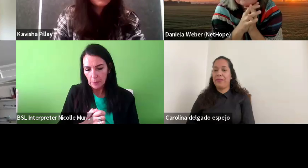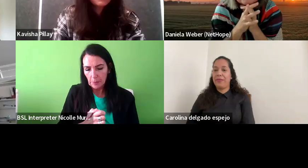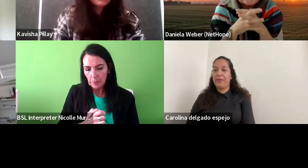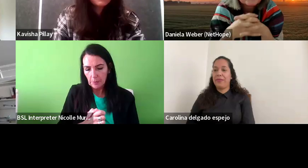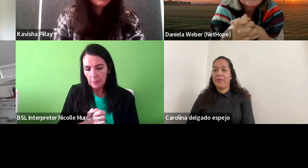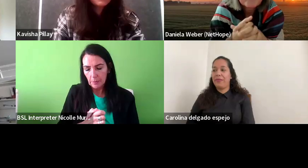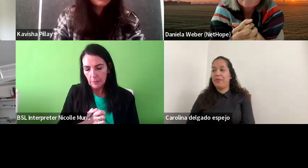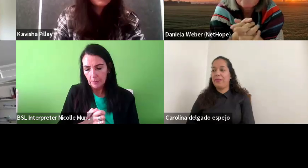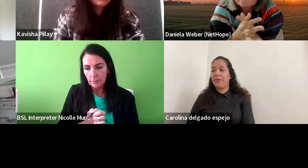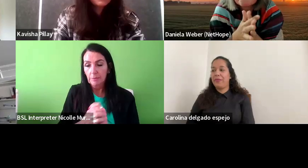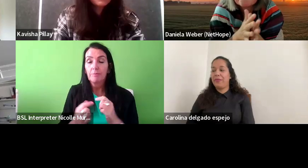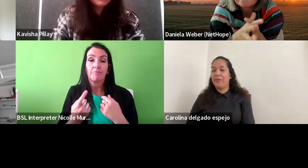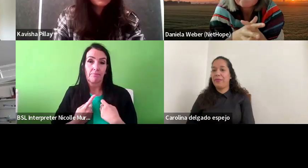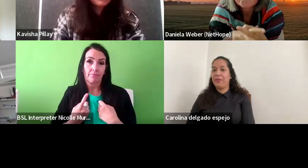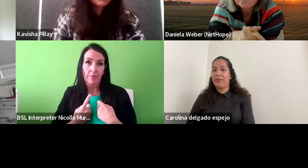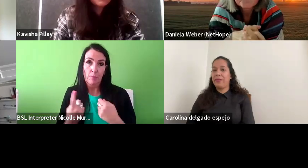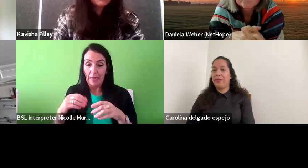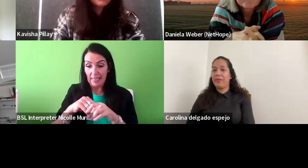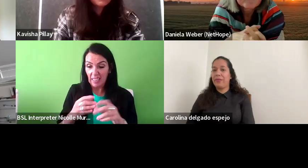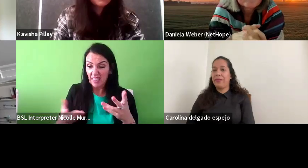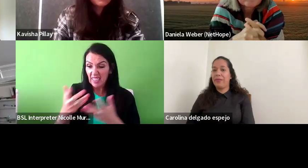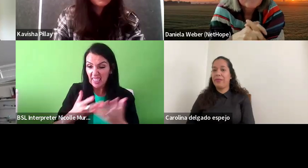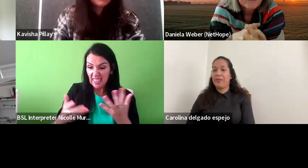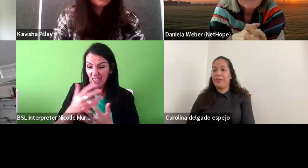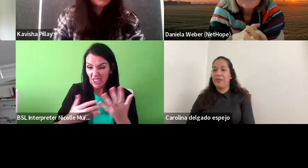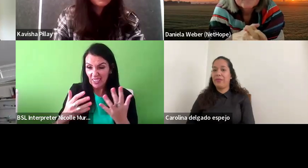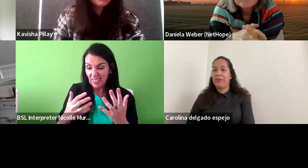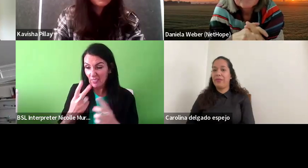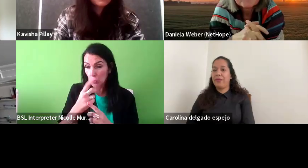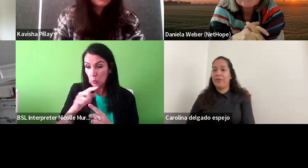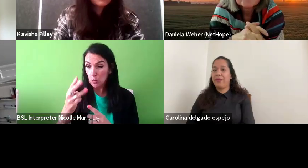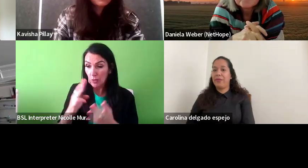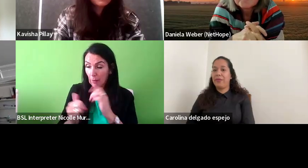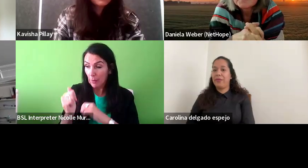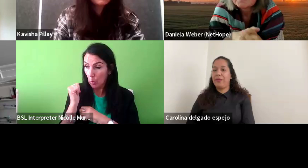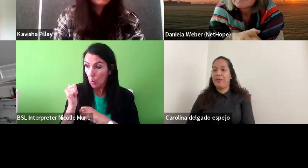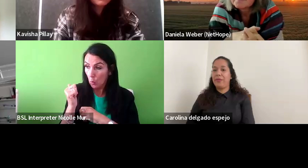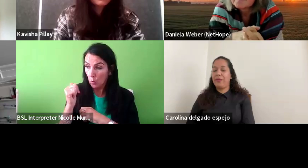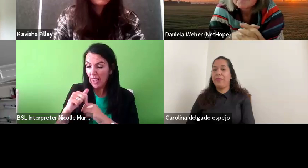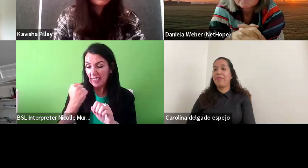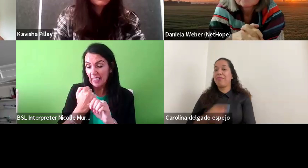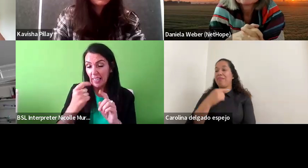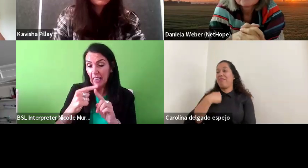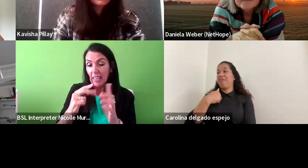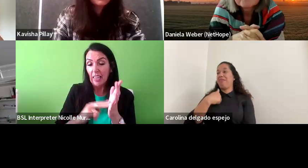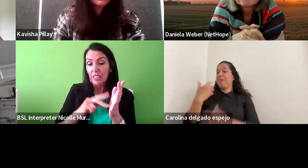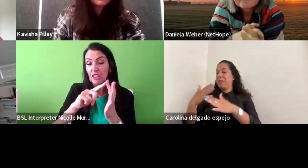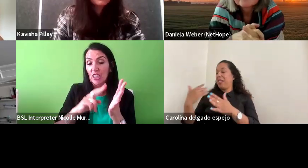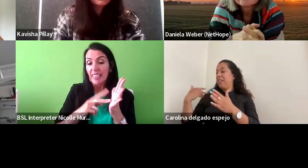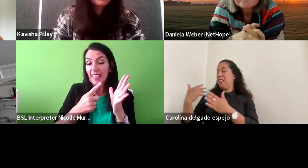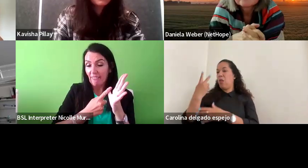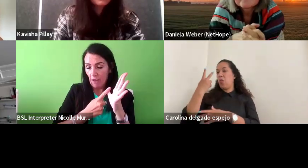I've been part of several discussions in the last 2 or 3 months that were held in Geneva, where